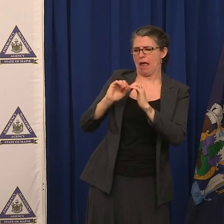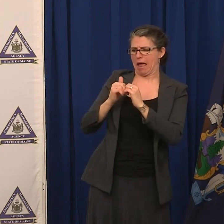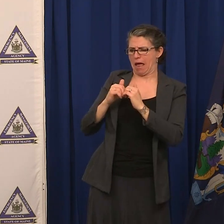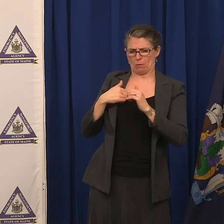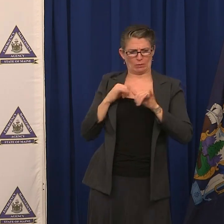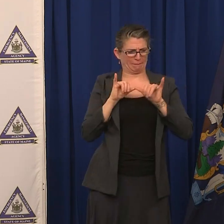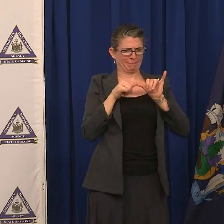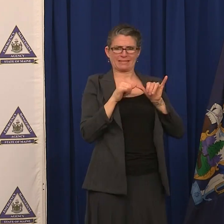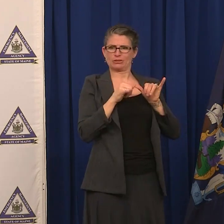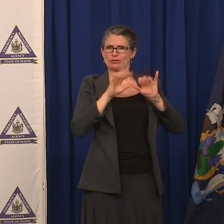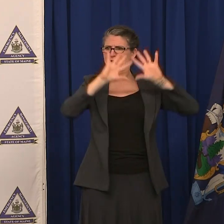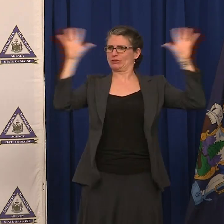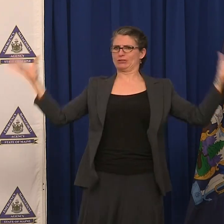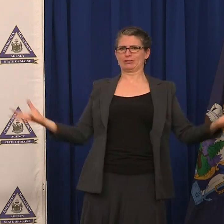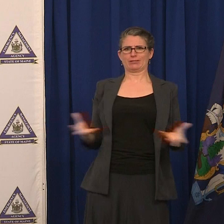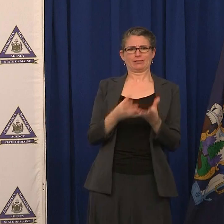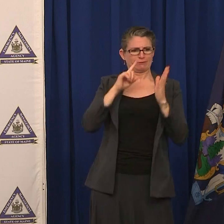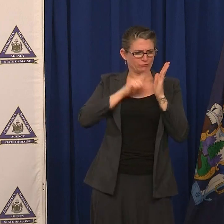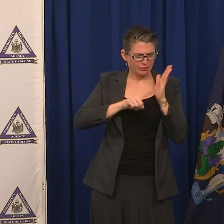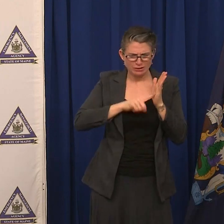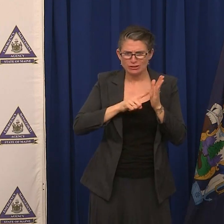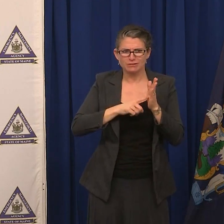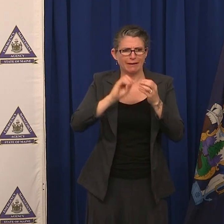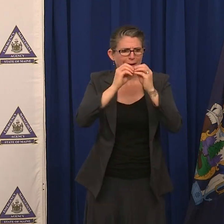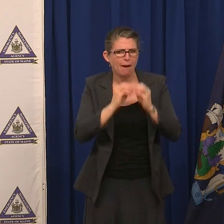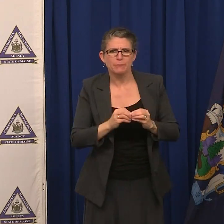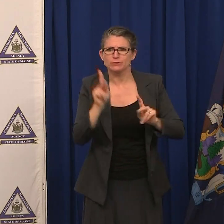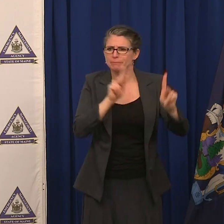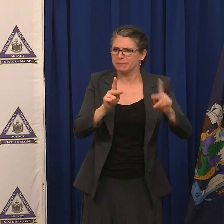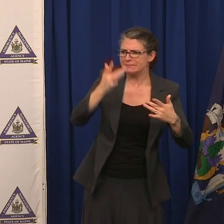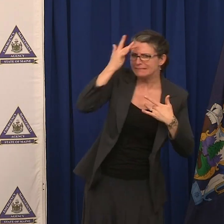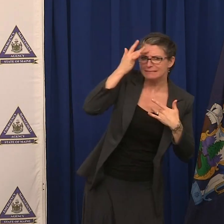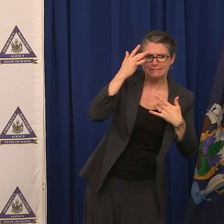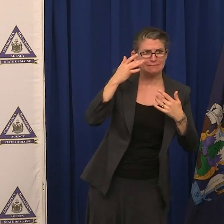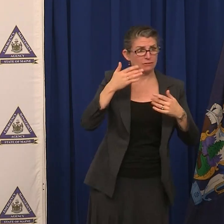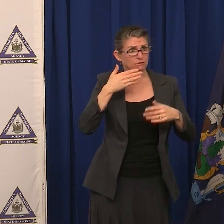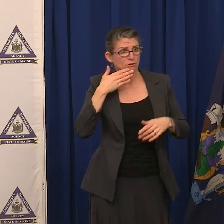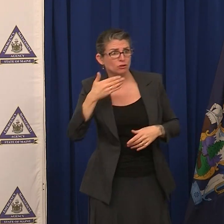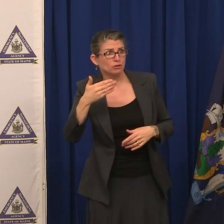another question on the line, and then we'll go back to Don, did you have any more follow-ups?